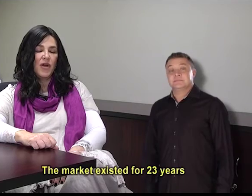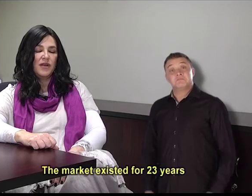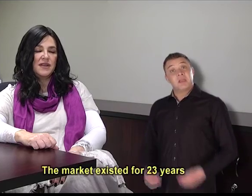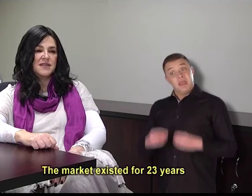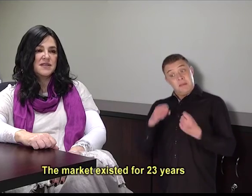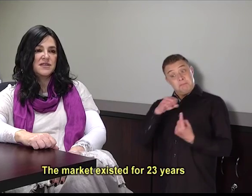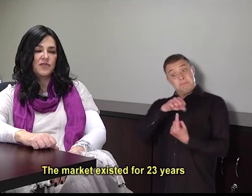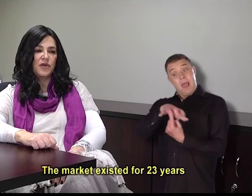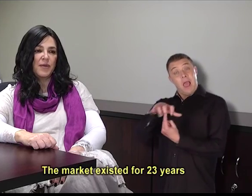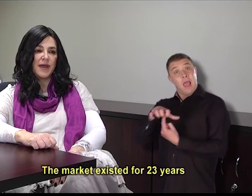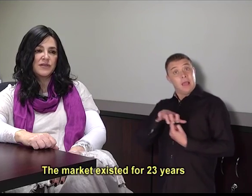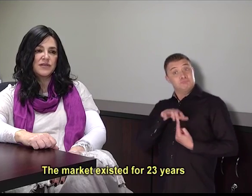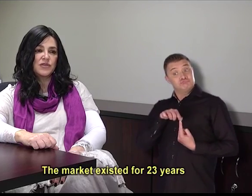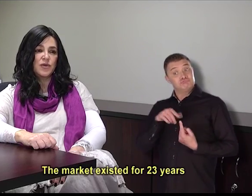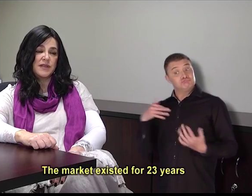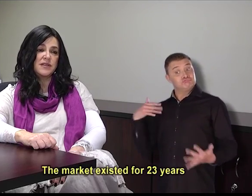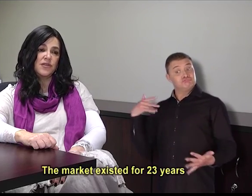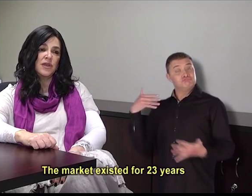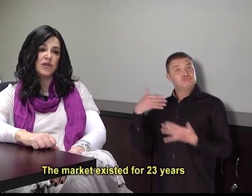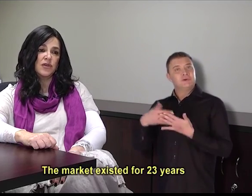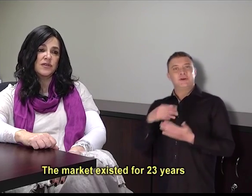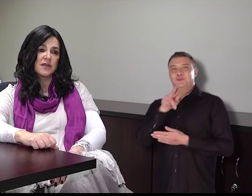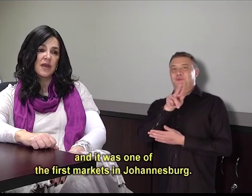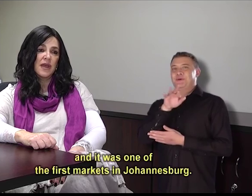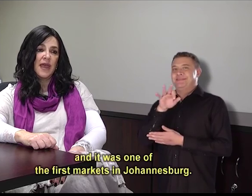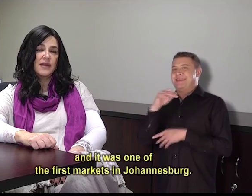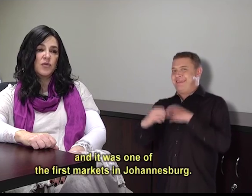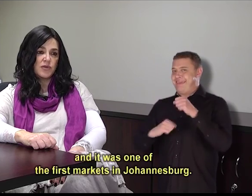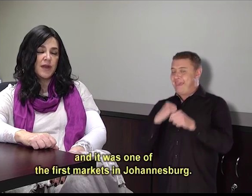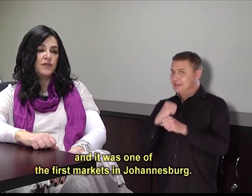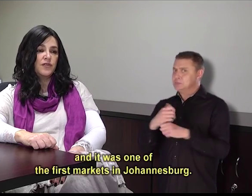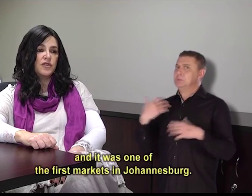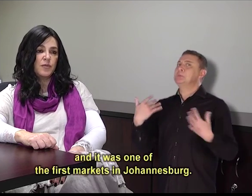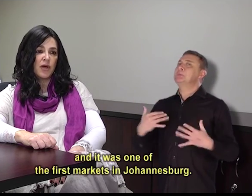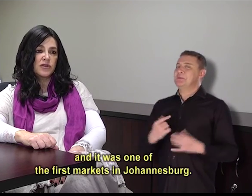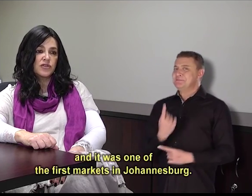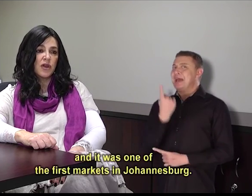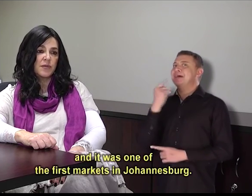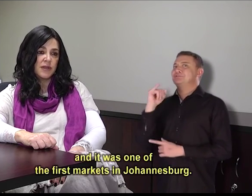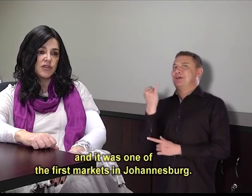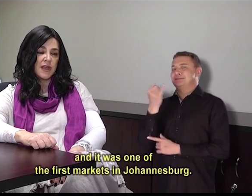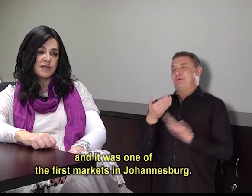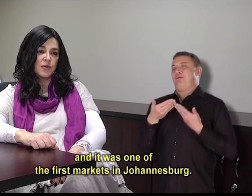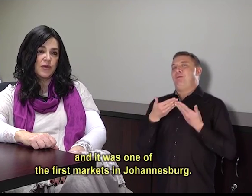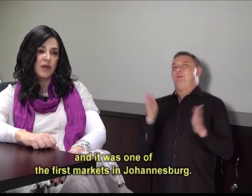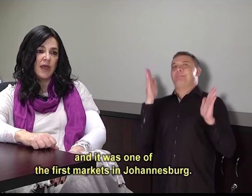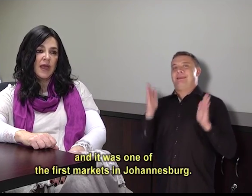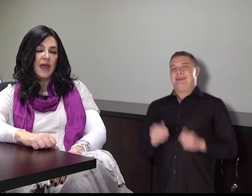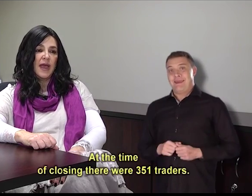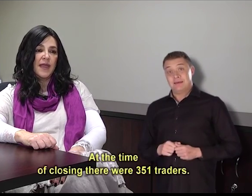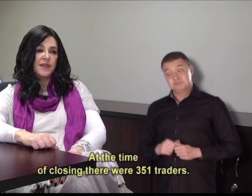The market existed for about 23 years. And it was one of the first markets to open in